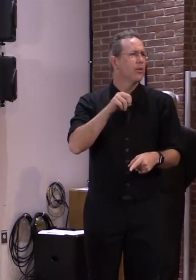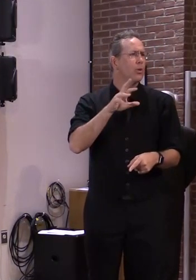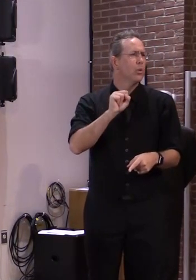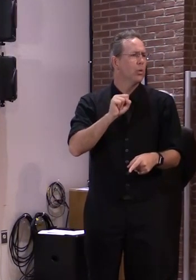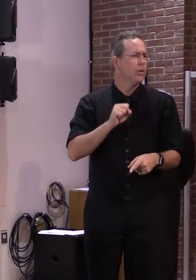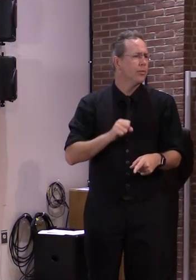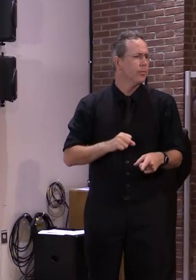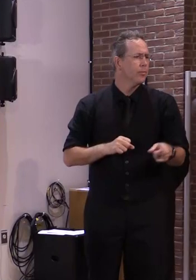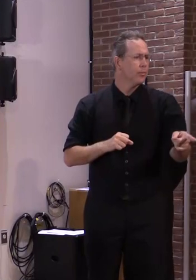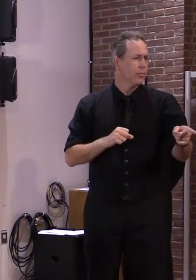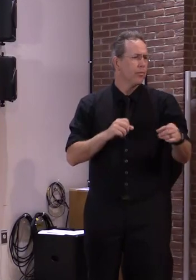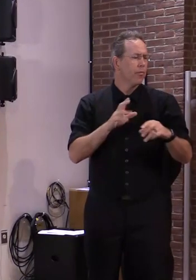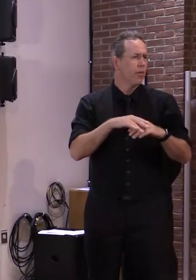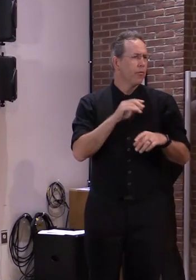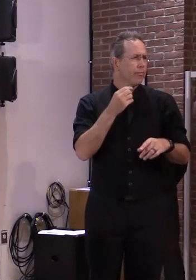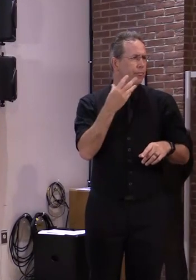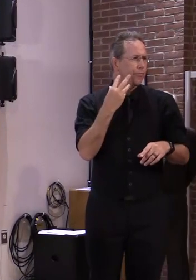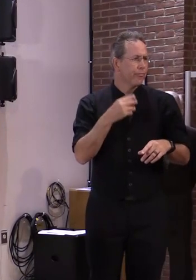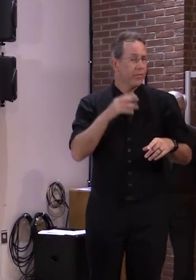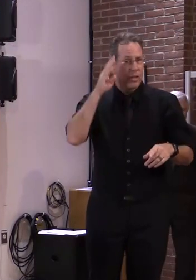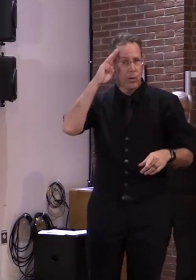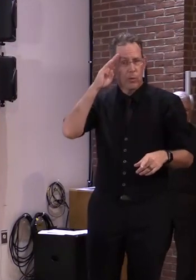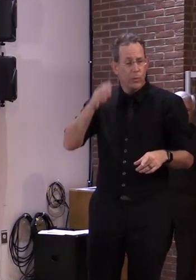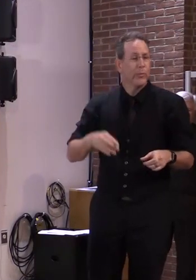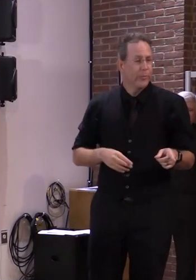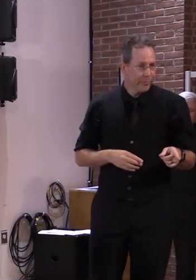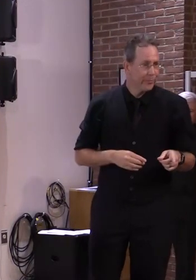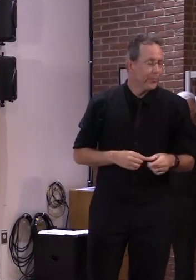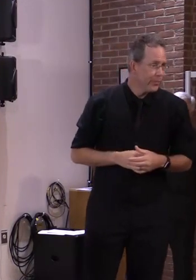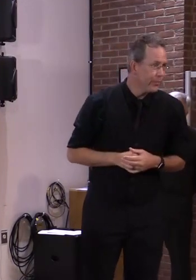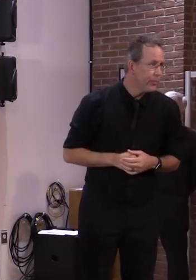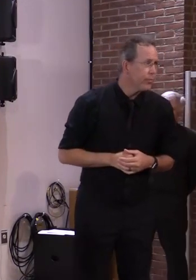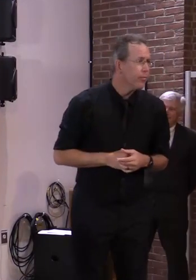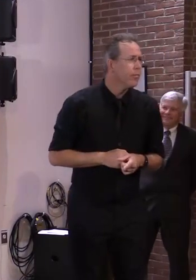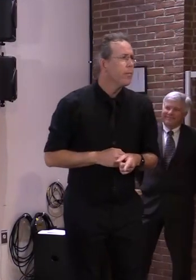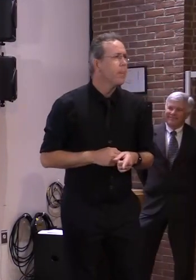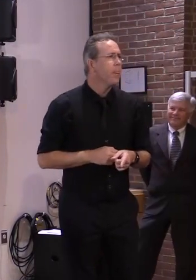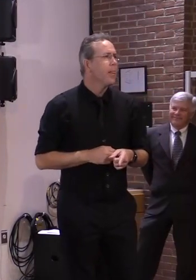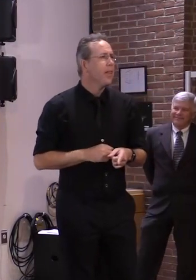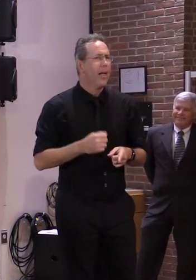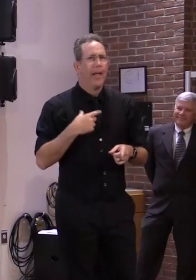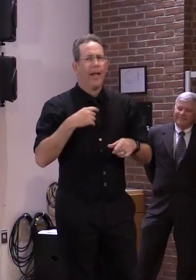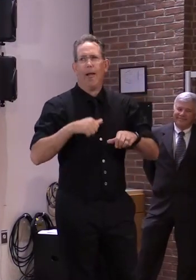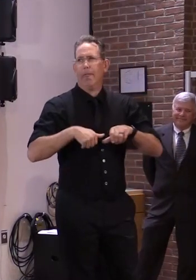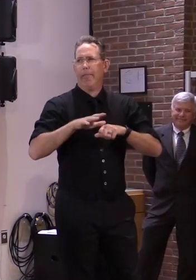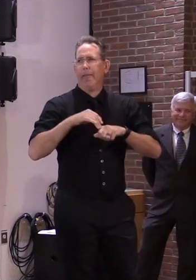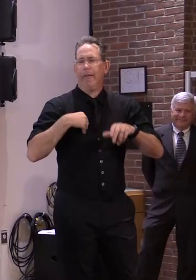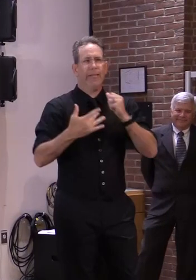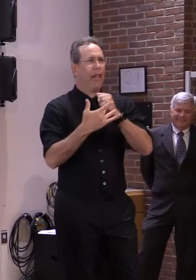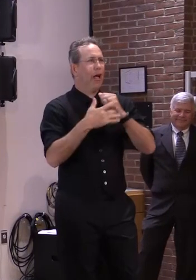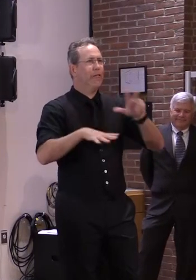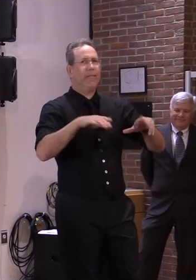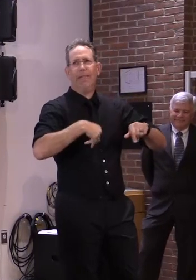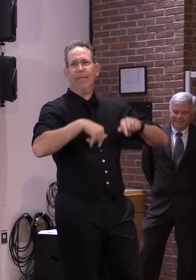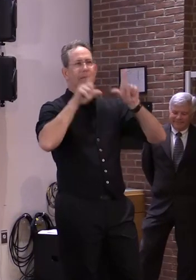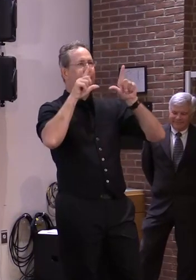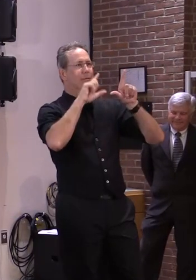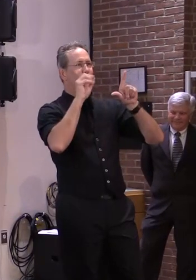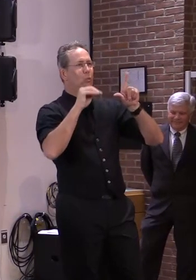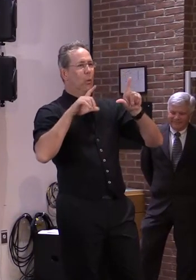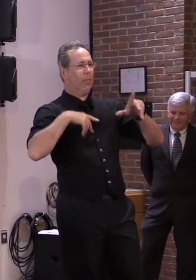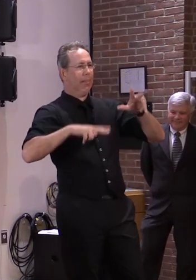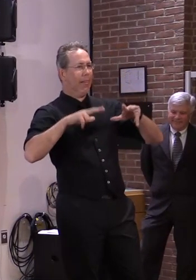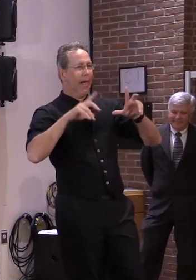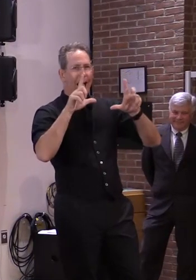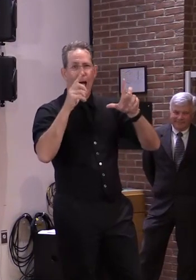Hi, everybody. First time I've tried this technology. I hope it's working. Governor, as I'm sure you know, there's been a lot of talk,